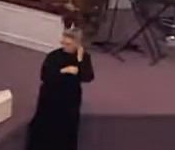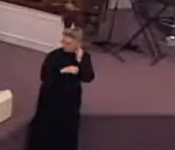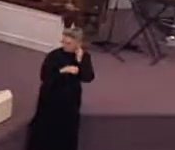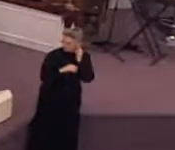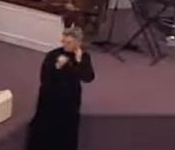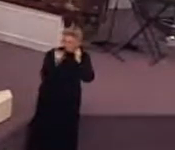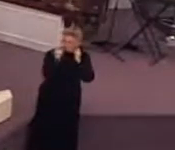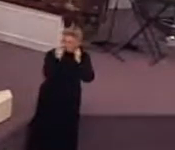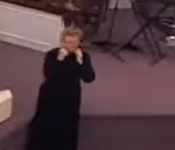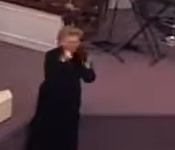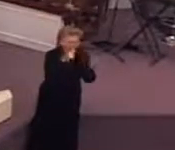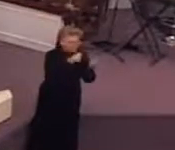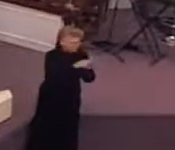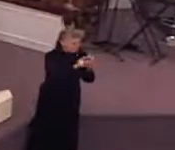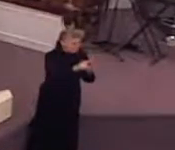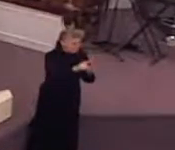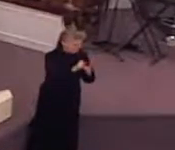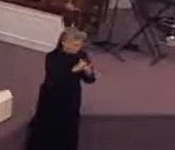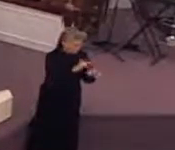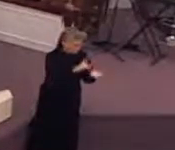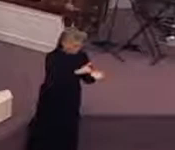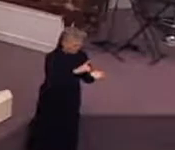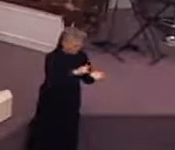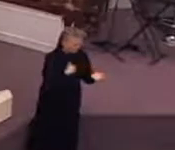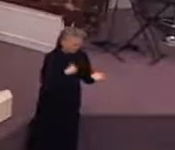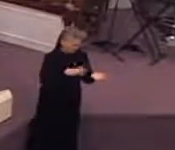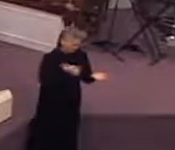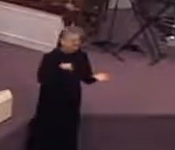Come on, if you get a letter from your doctor, we'll accept it.